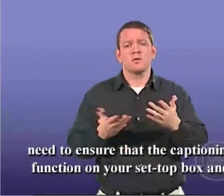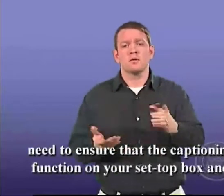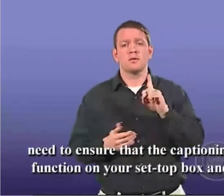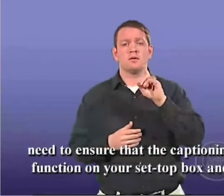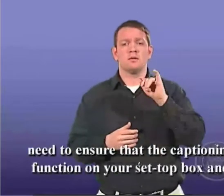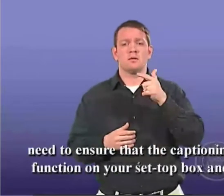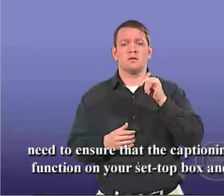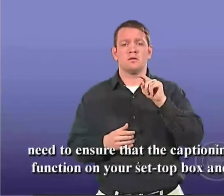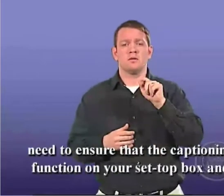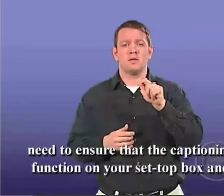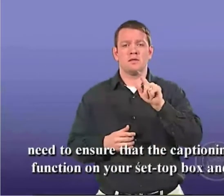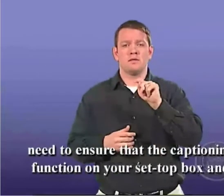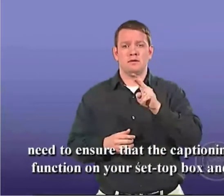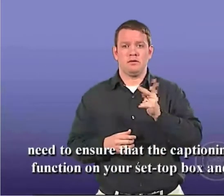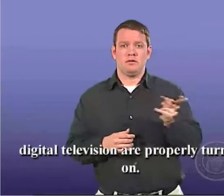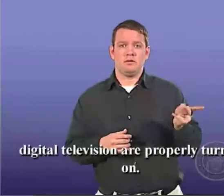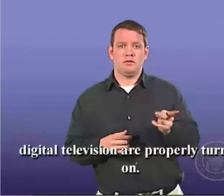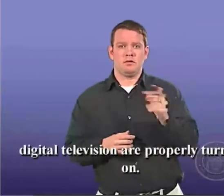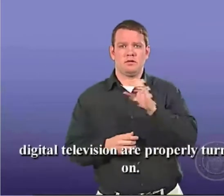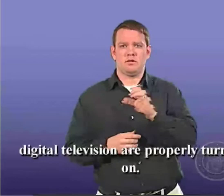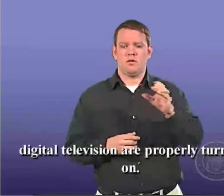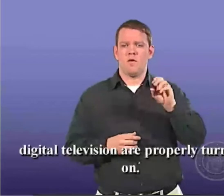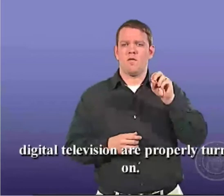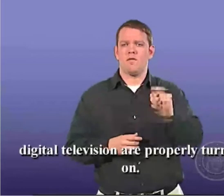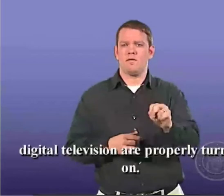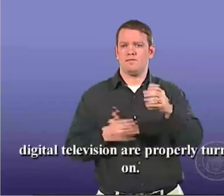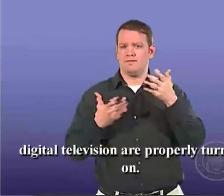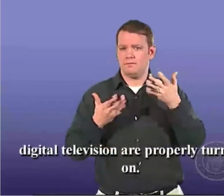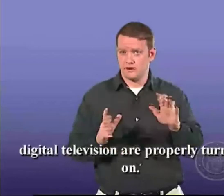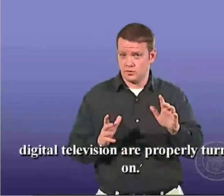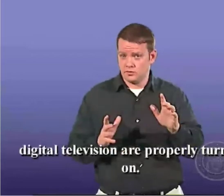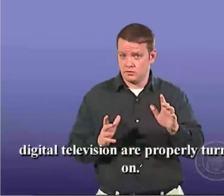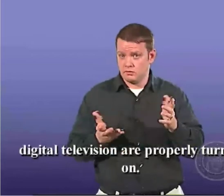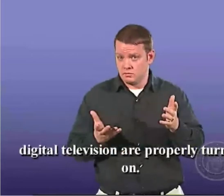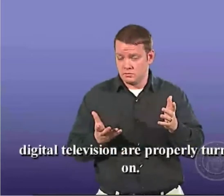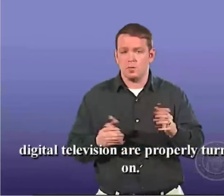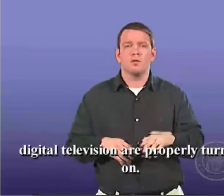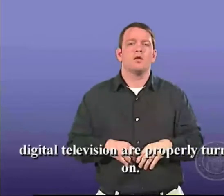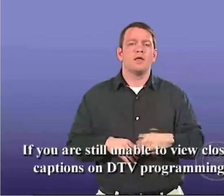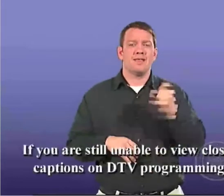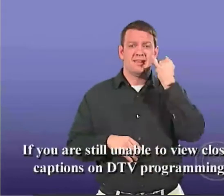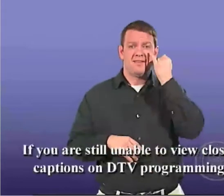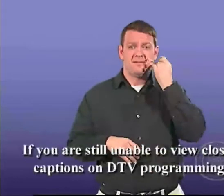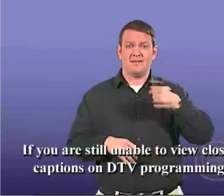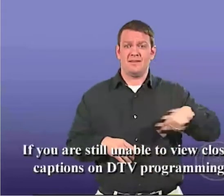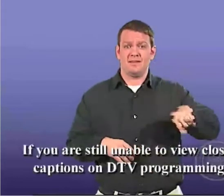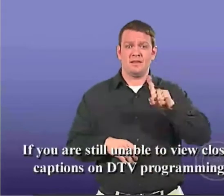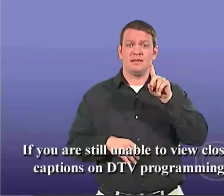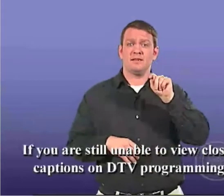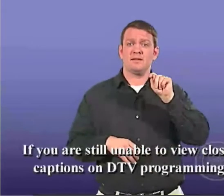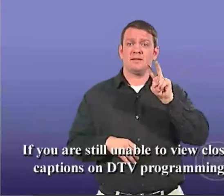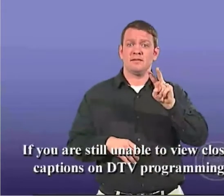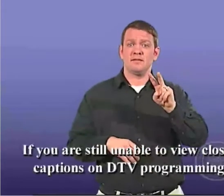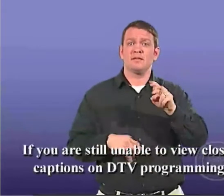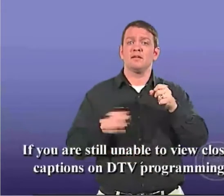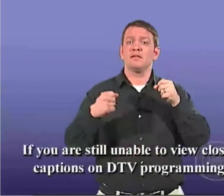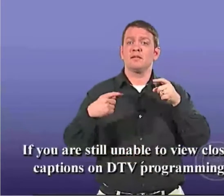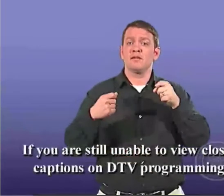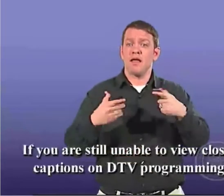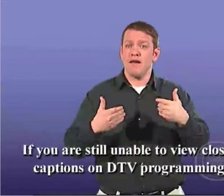on your set-top box and digital television are properly turned on. If you are still unable to view closed